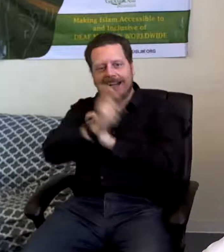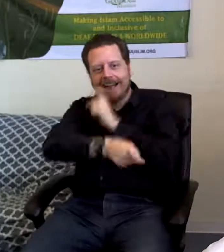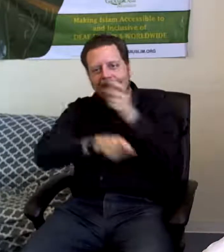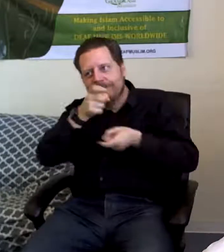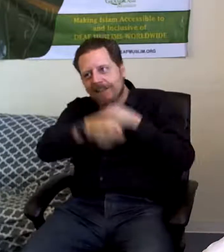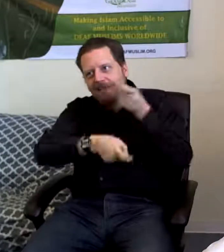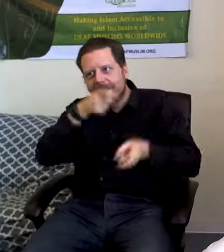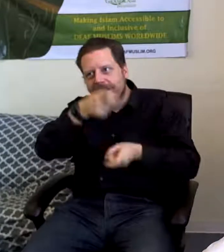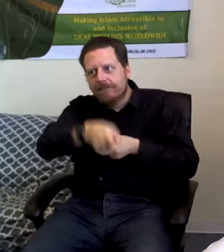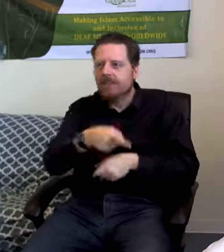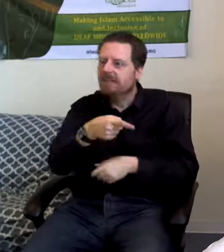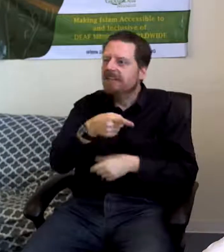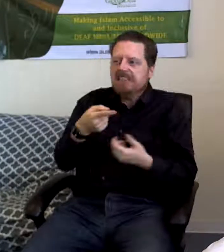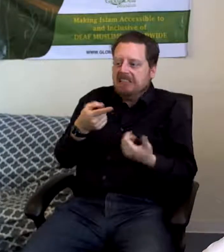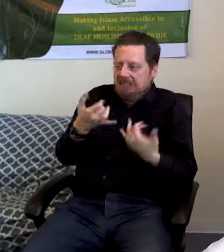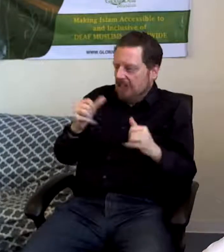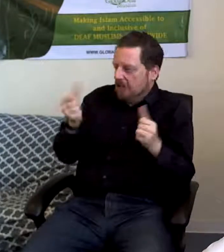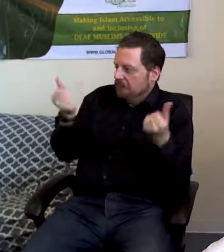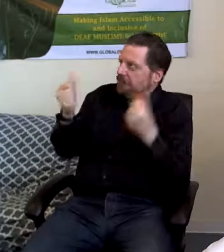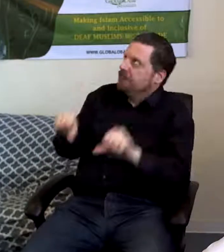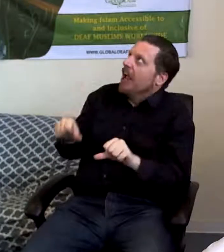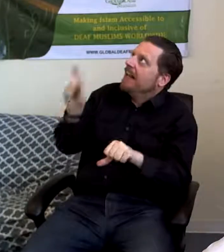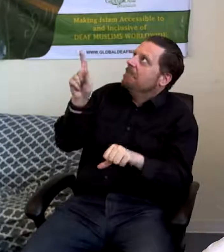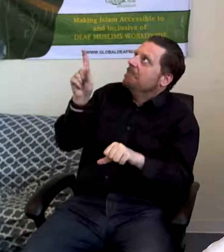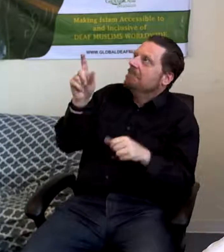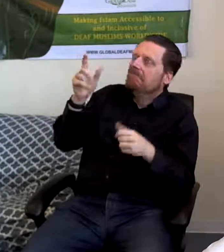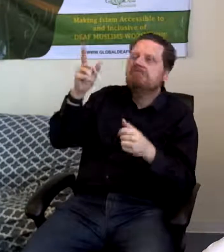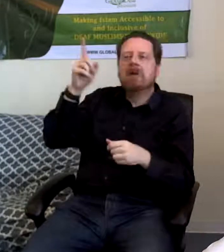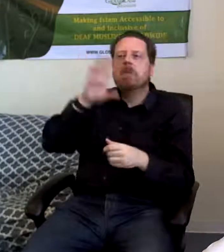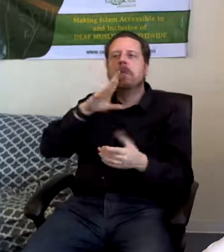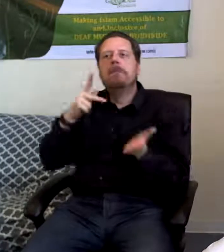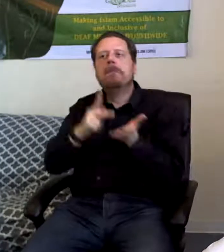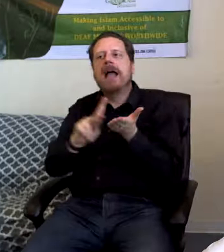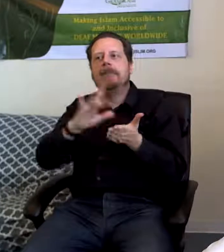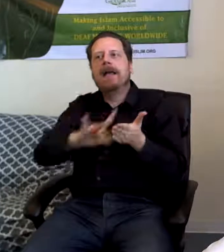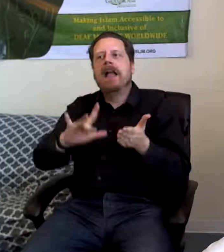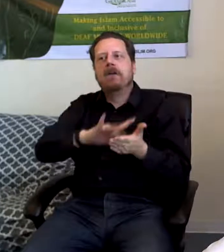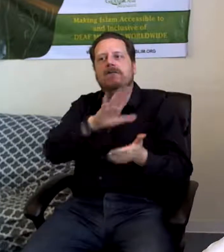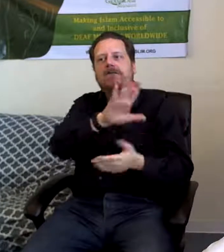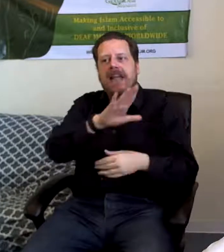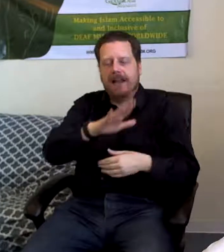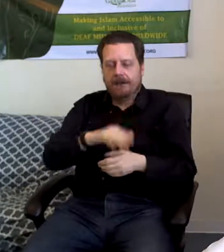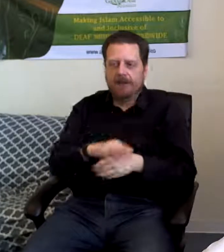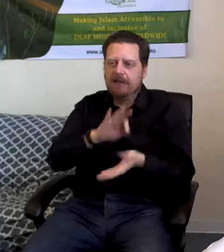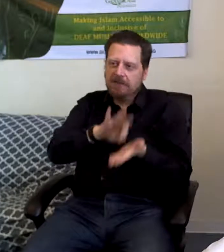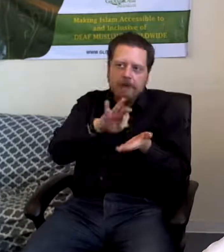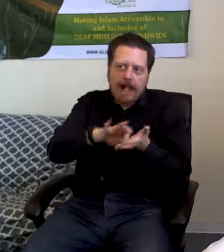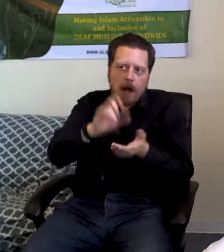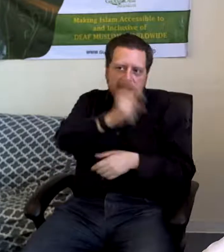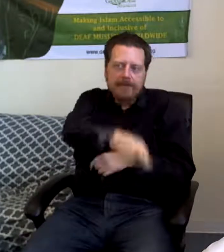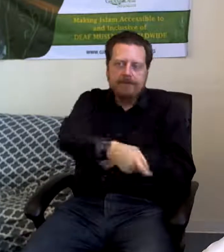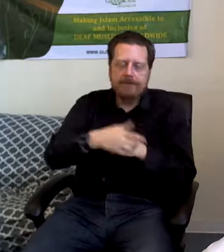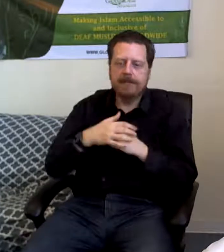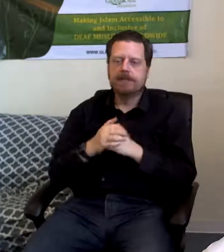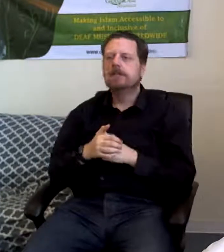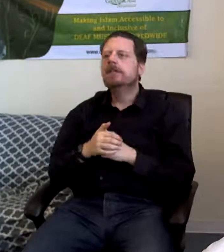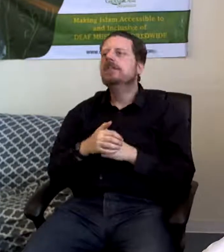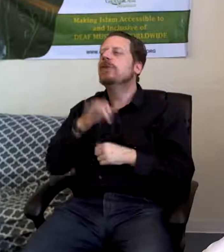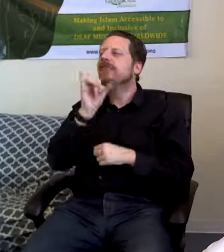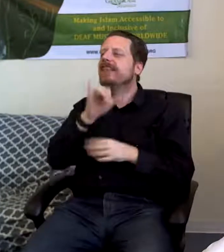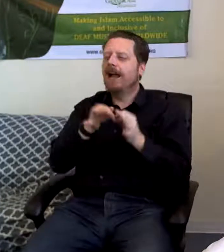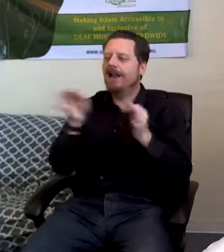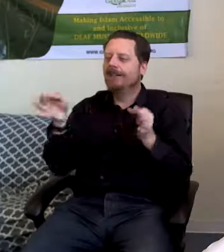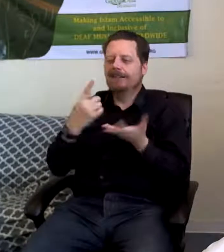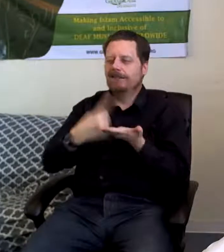So, what is this example? The example is drawing our attention to the fact that those